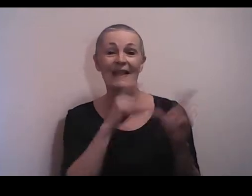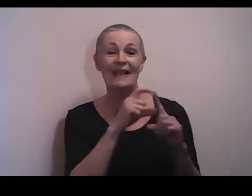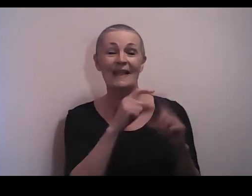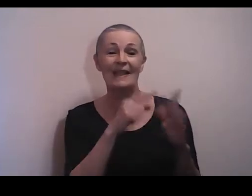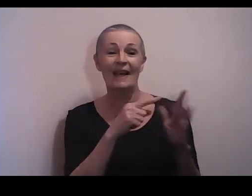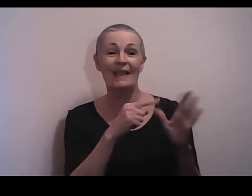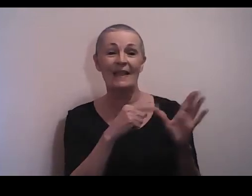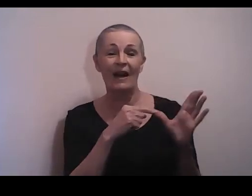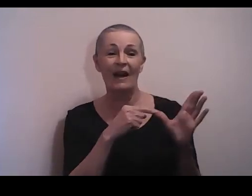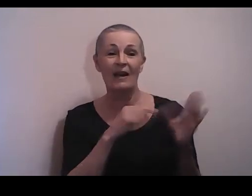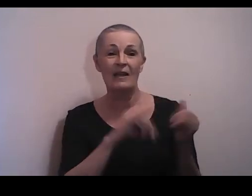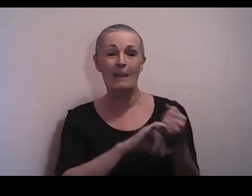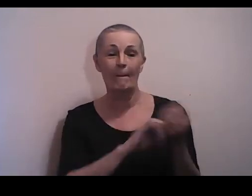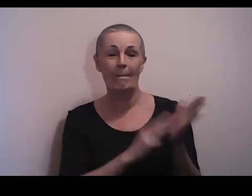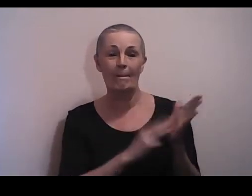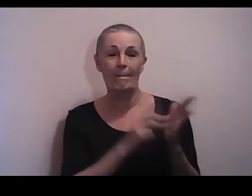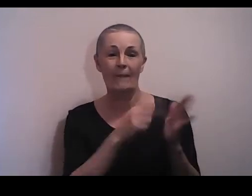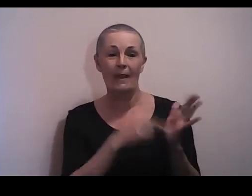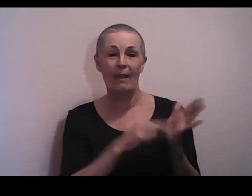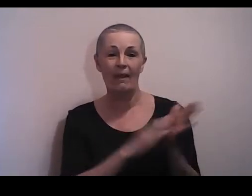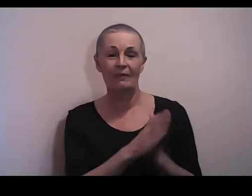friend Angie.